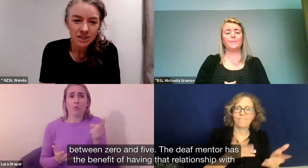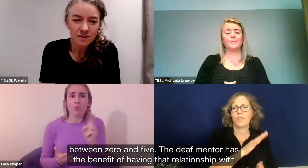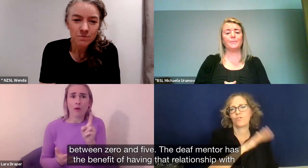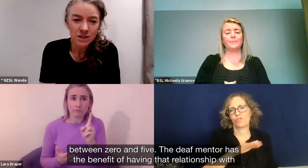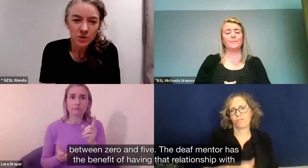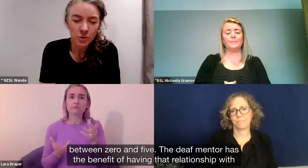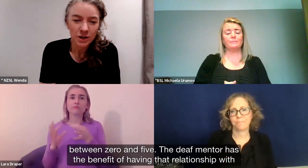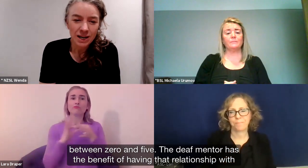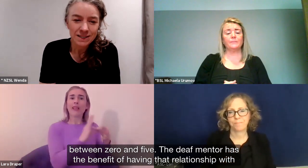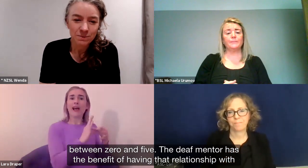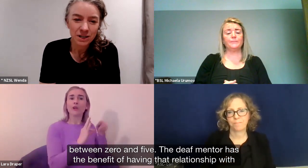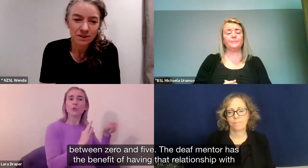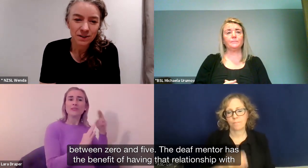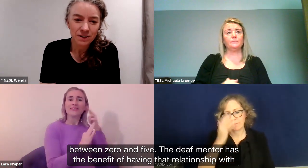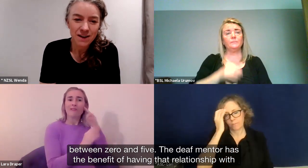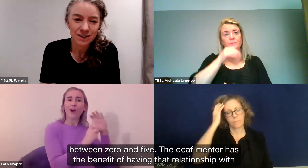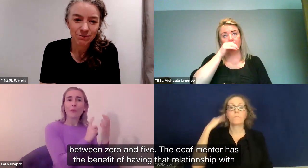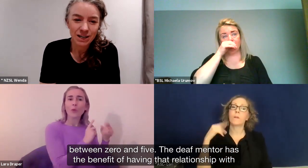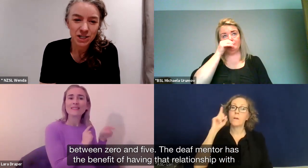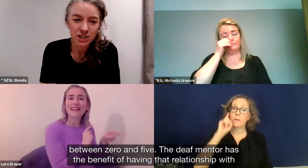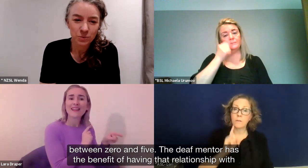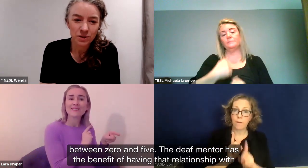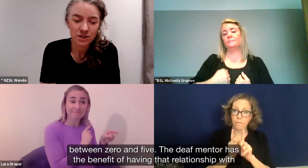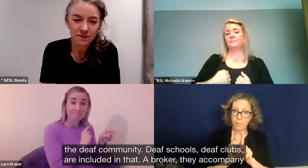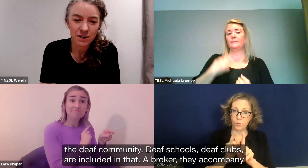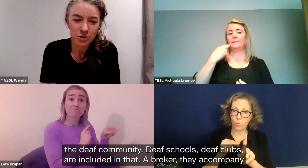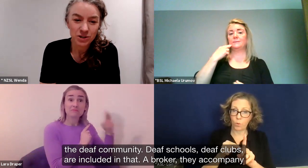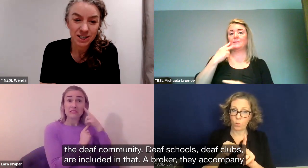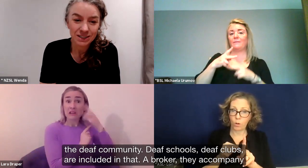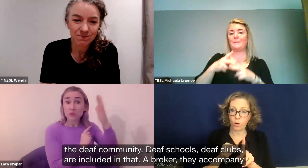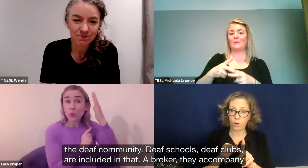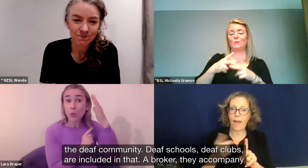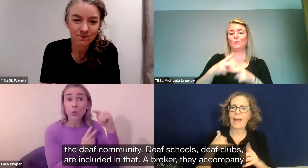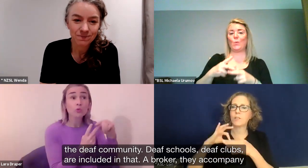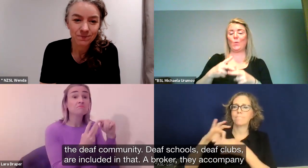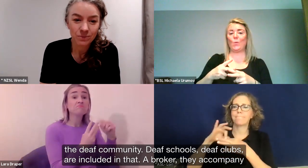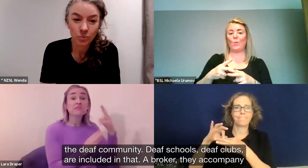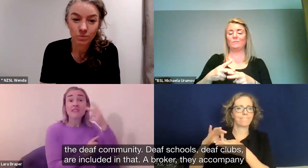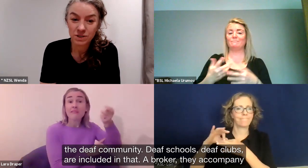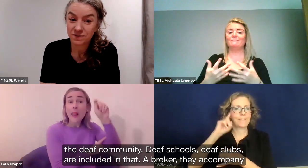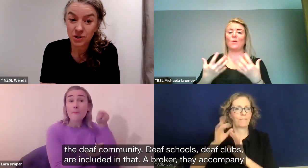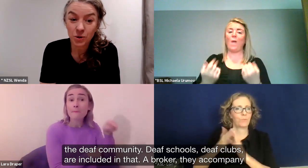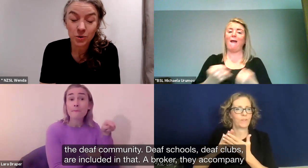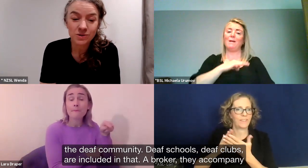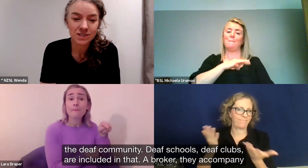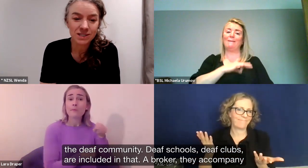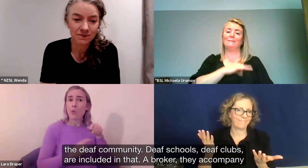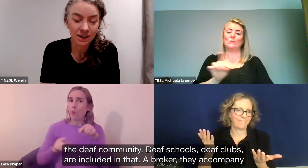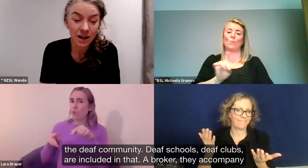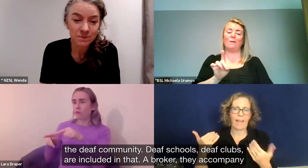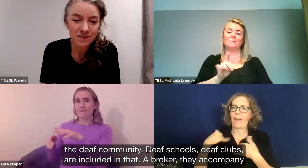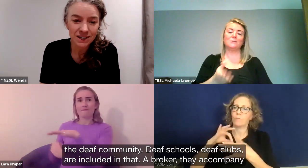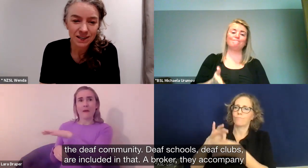The deaf mentor has a benefit of having that relationship with the deaf community. Deaf schools,